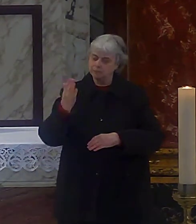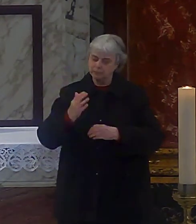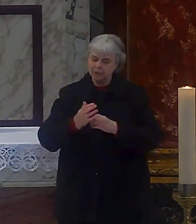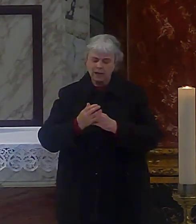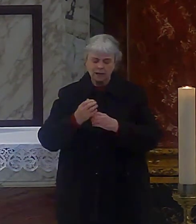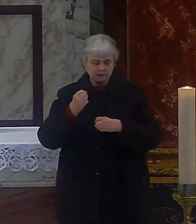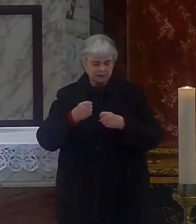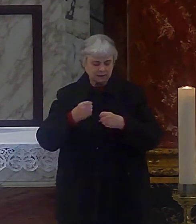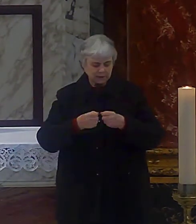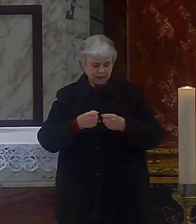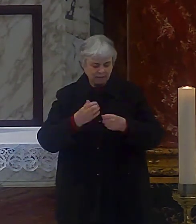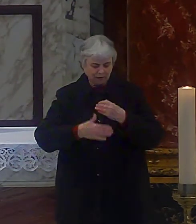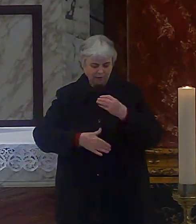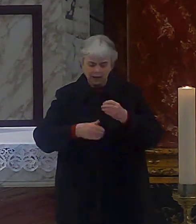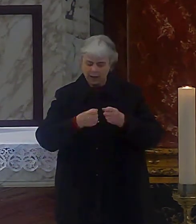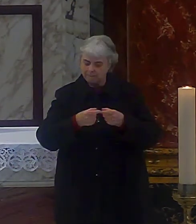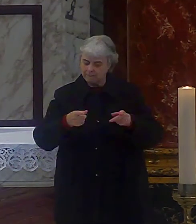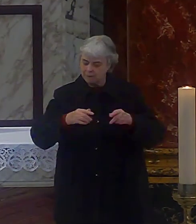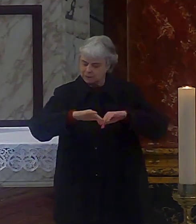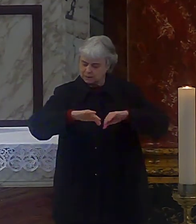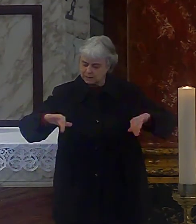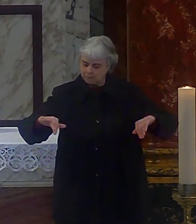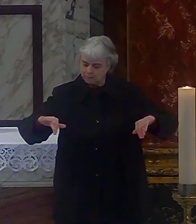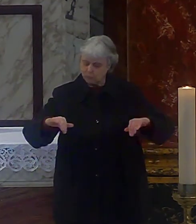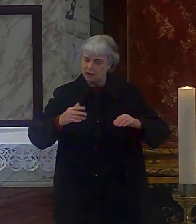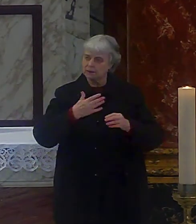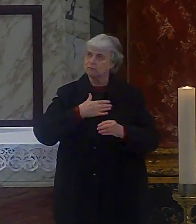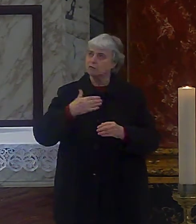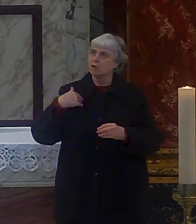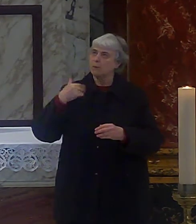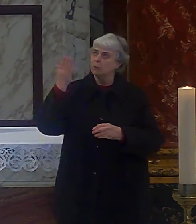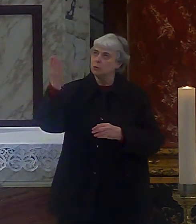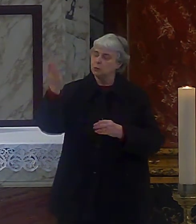never let me be separated from you